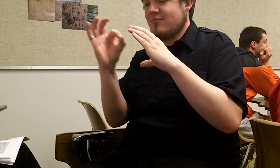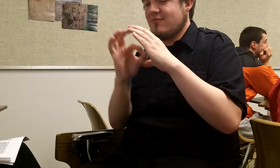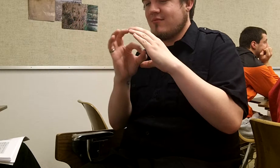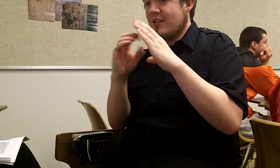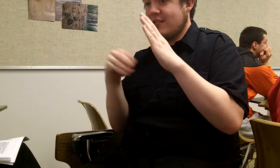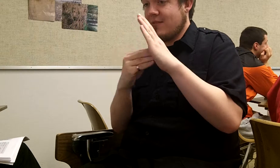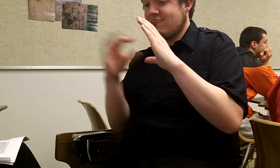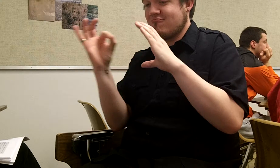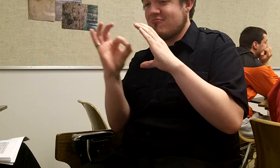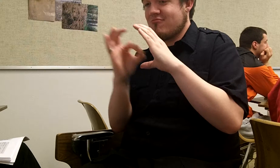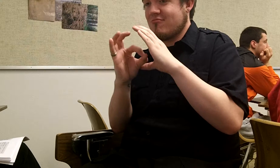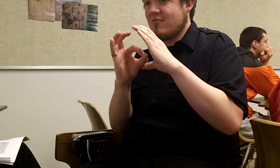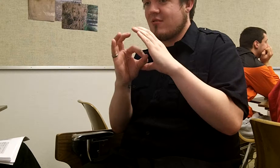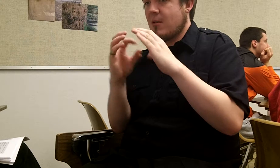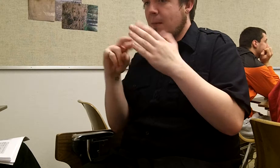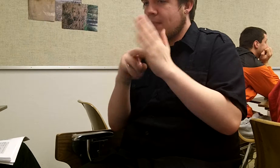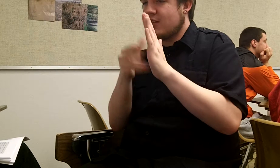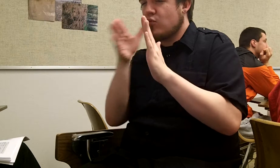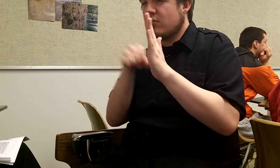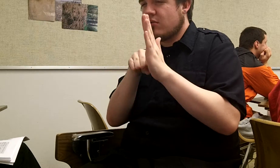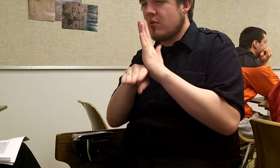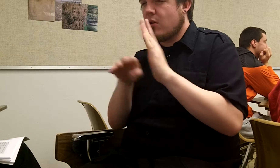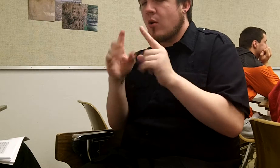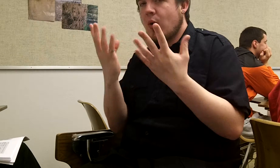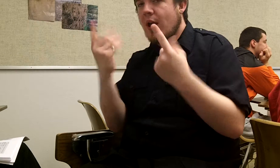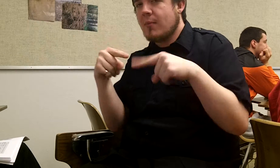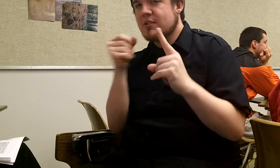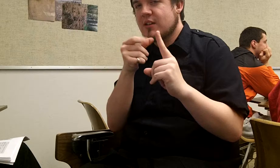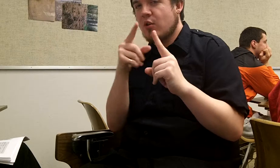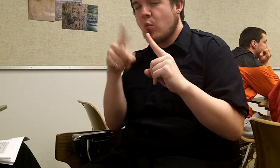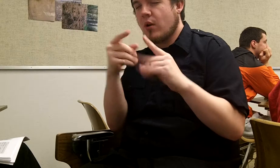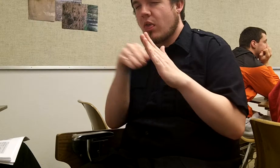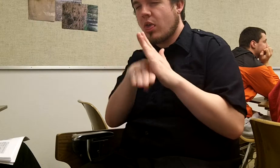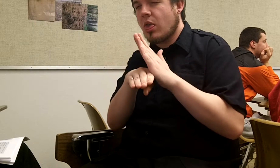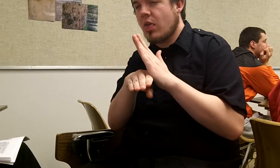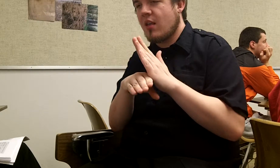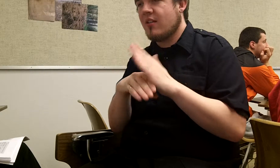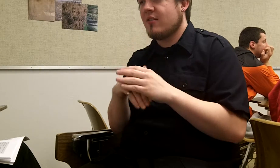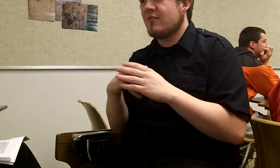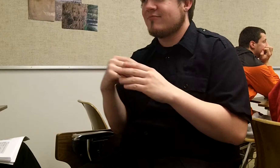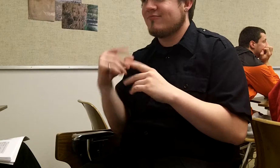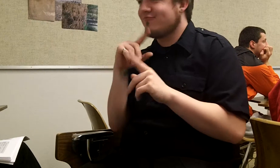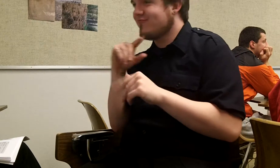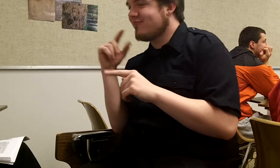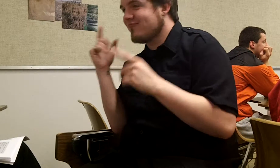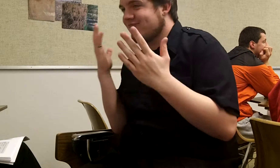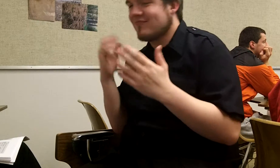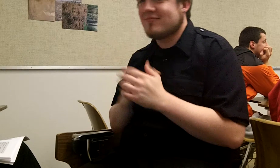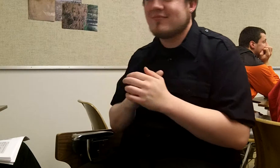degraded, what happens to the signal? Okay. So in other words, if there's no Wnt